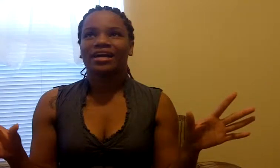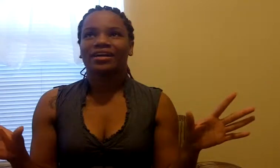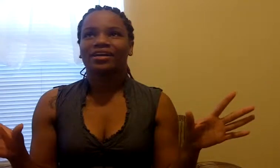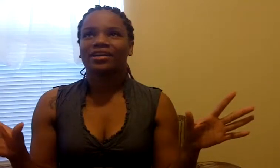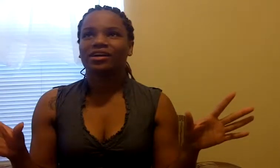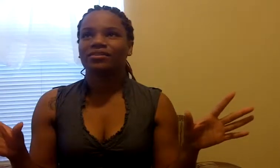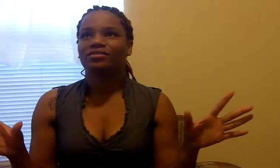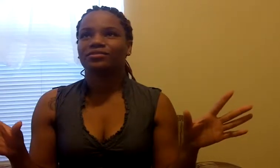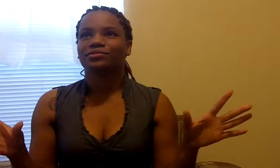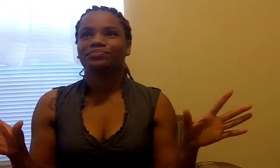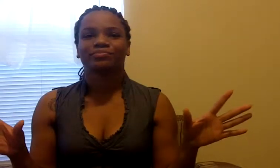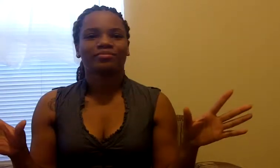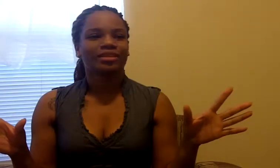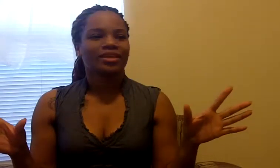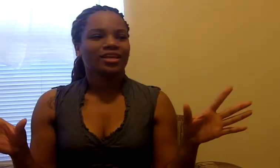like